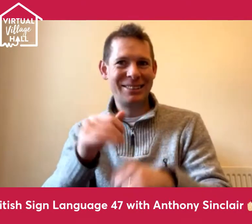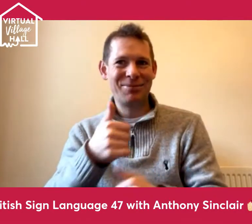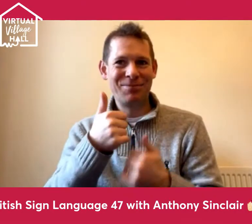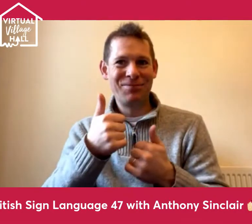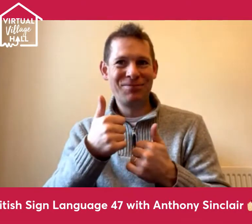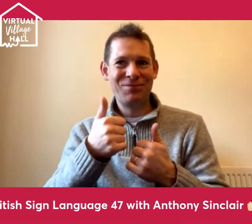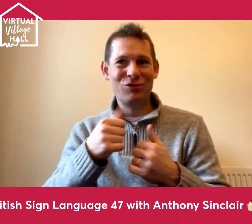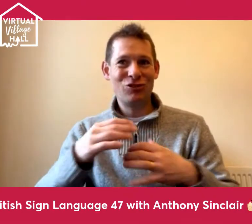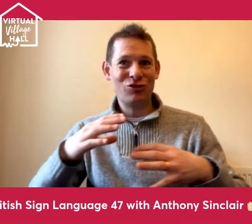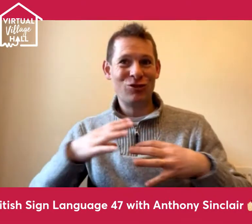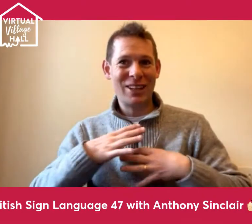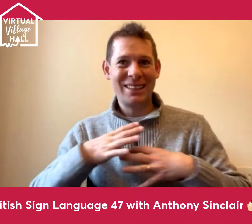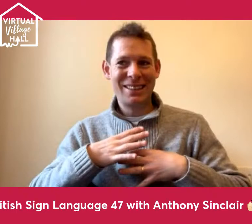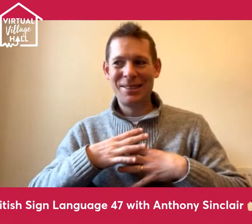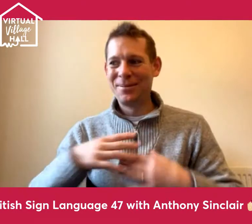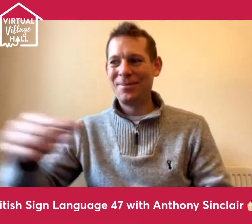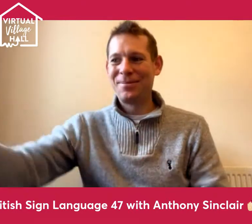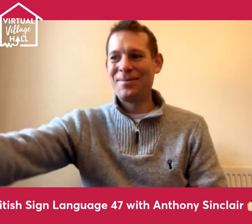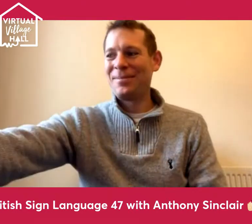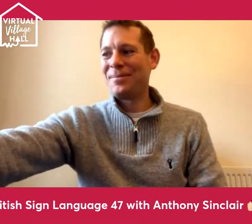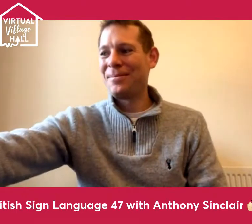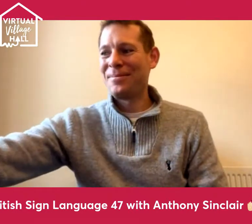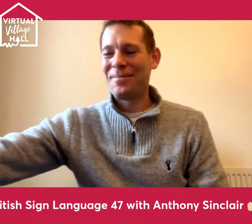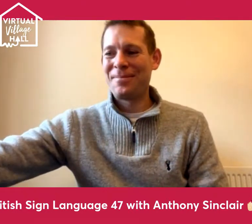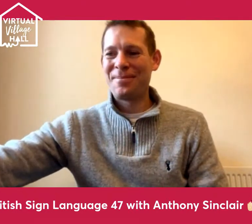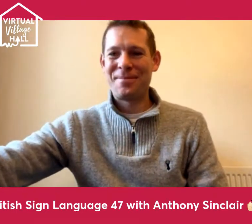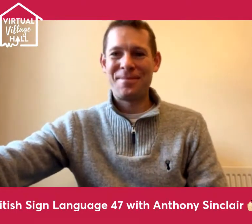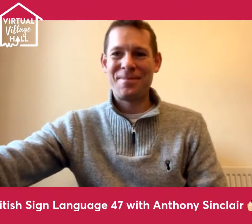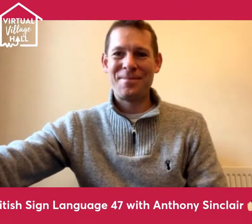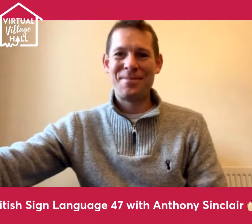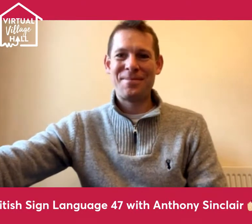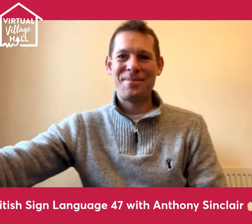Okay, so I'm going to have a little test. Are you ready?